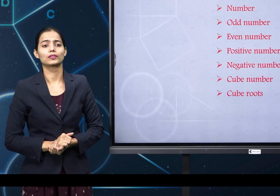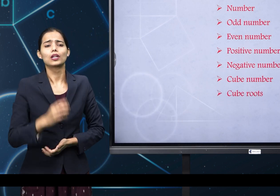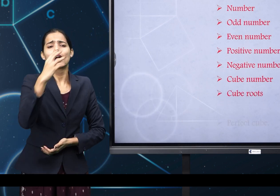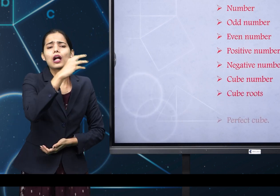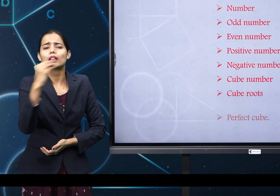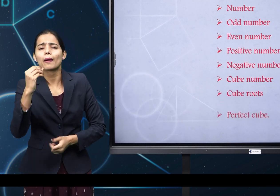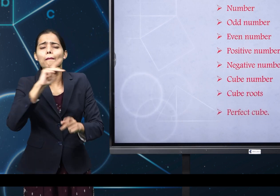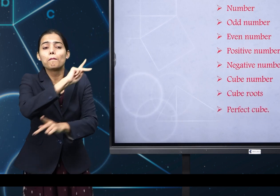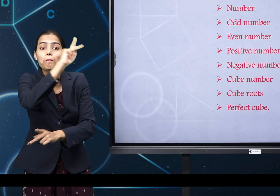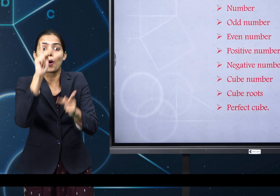and perfect cube.